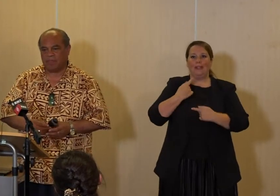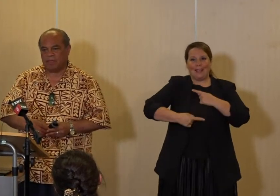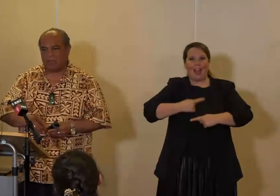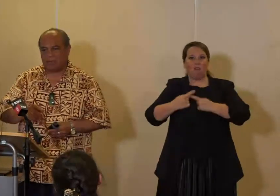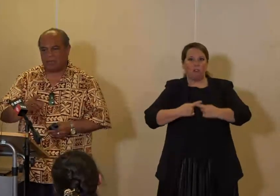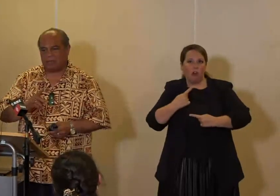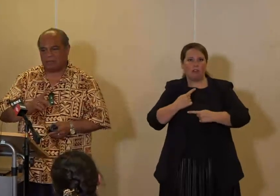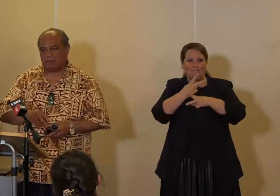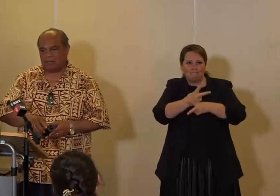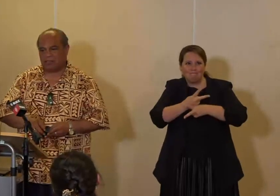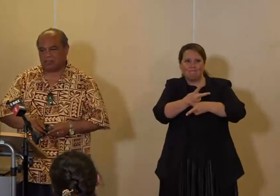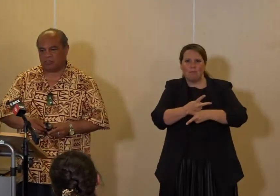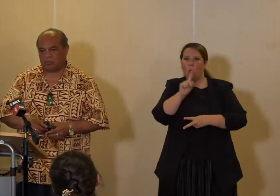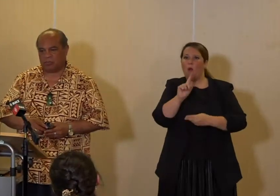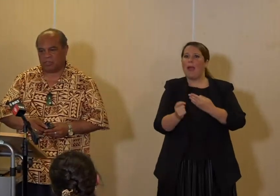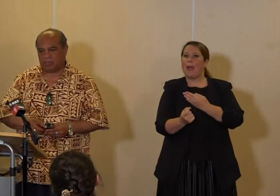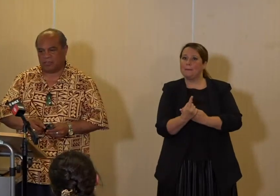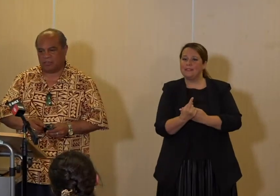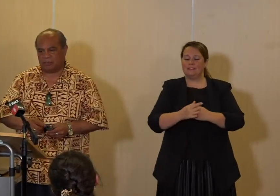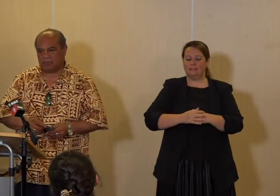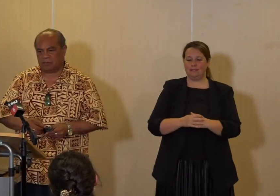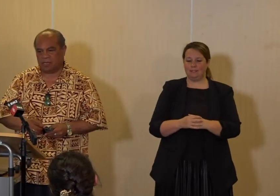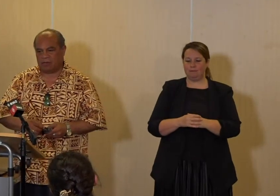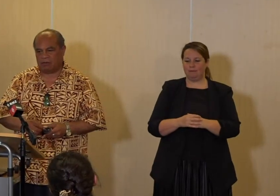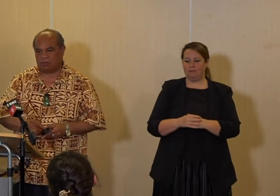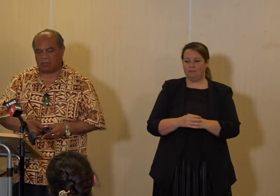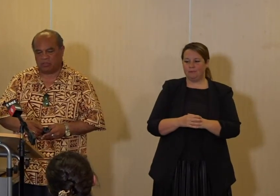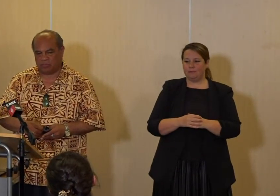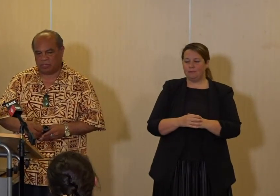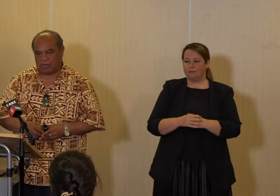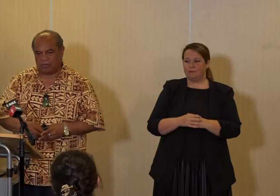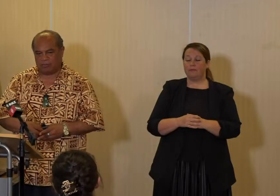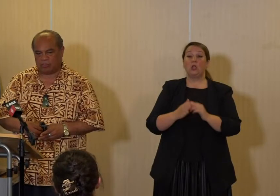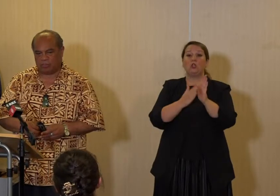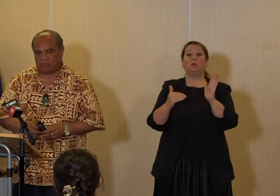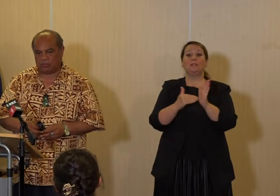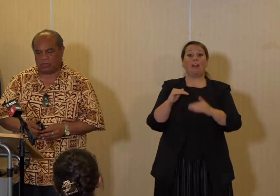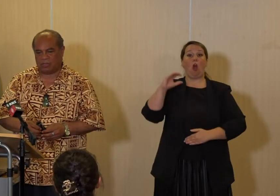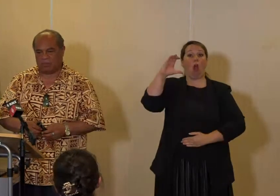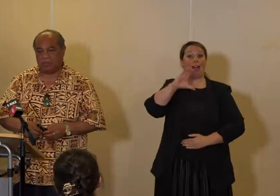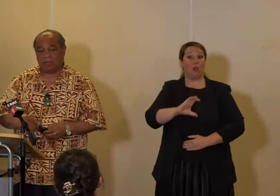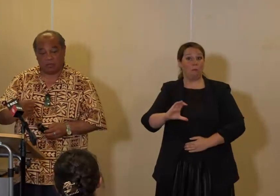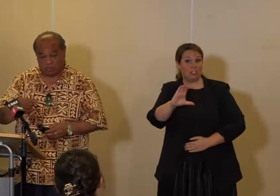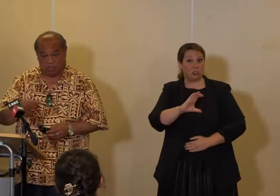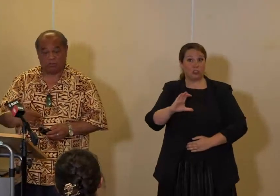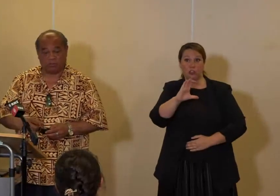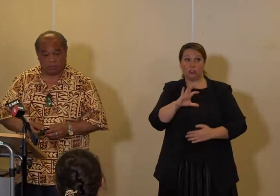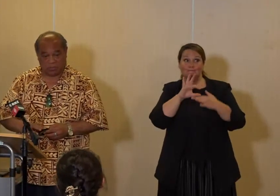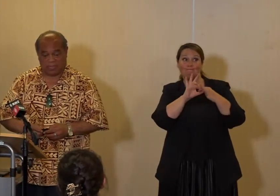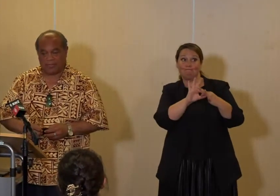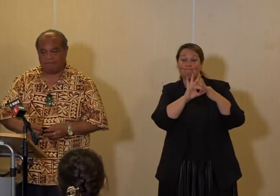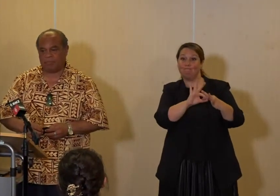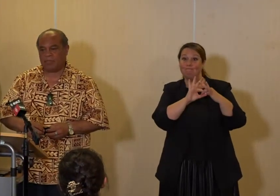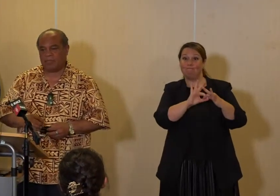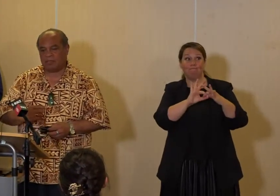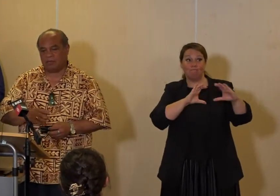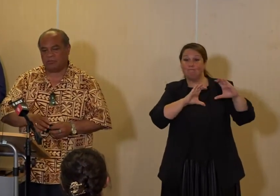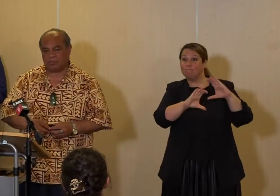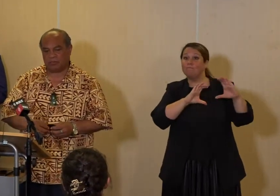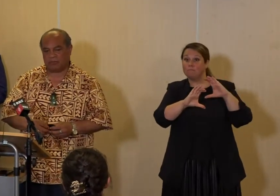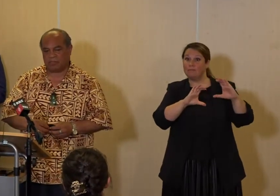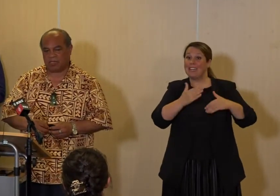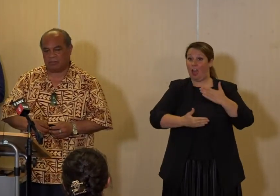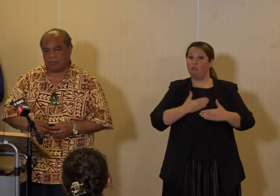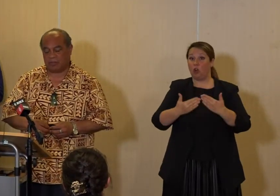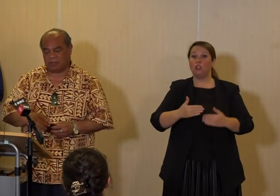to it. Linkages with our New Zealand High Commissioner in Tonga continues to today. The